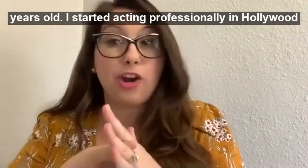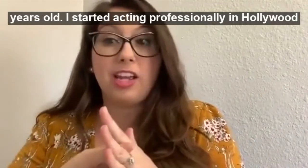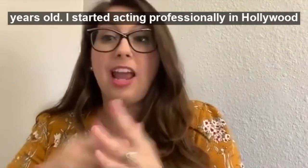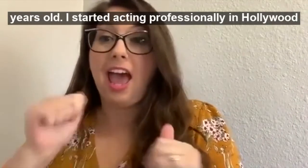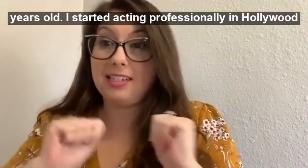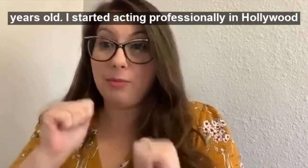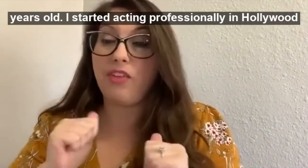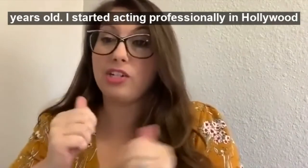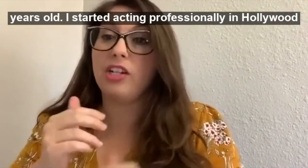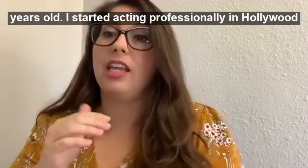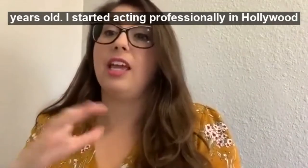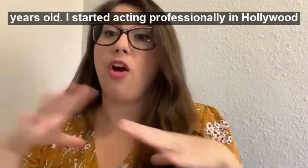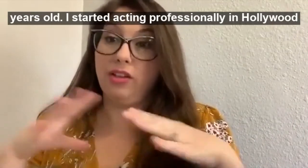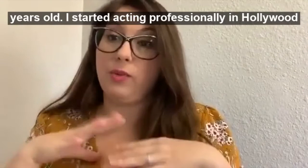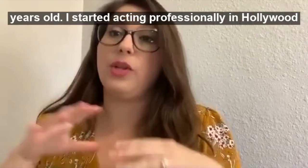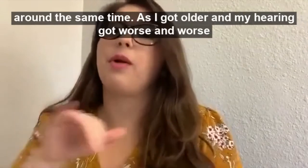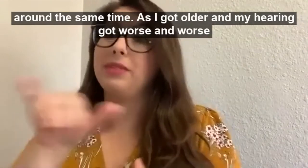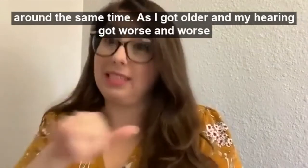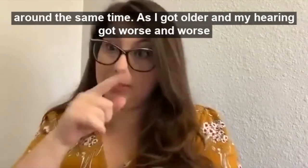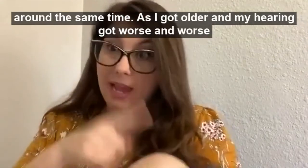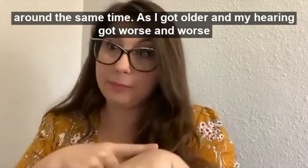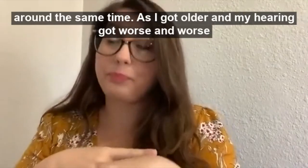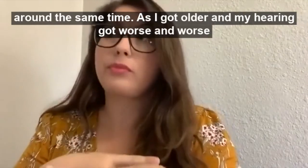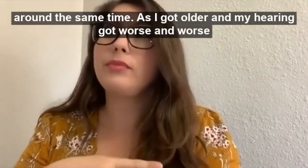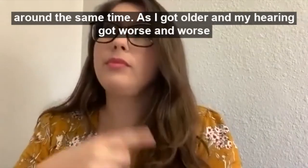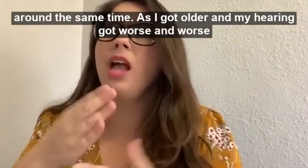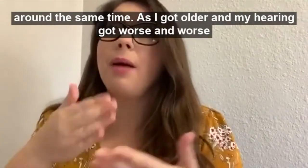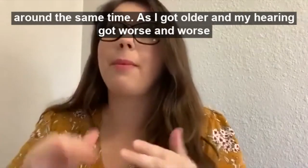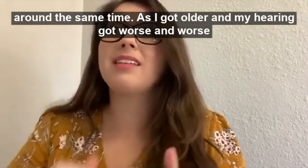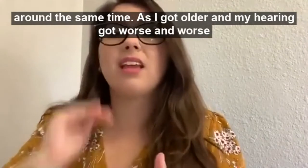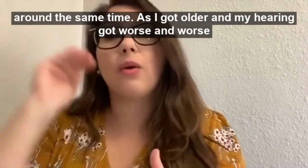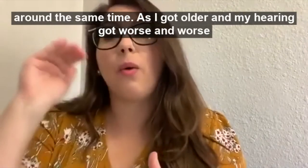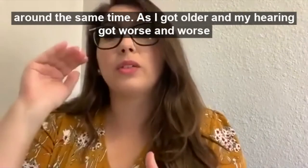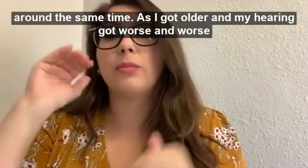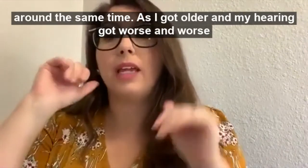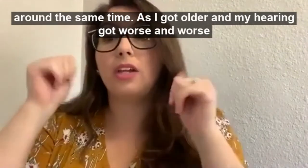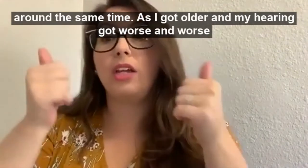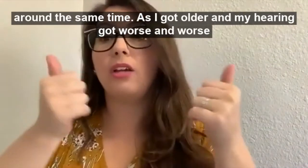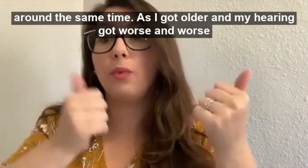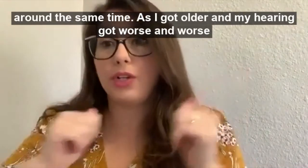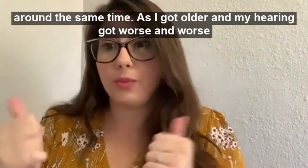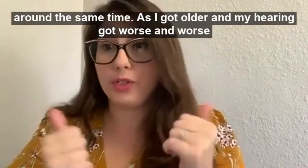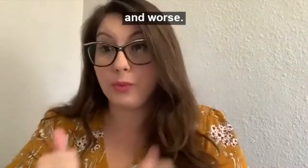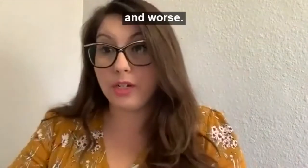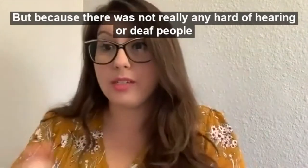started acting professionally in Hollywood around the same time. As I got older, my hearing got worse and worse and worse,